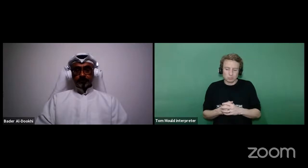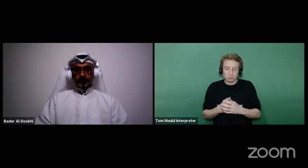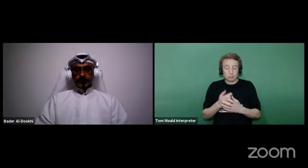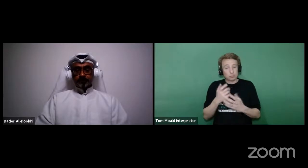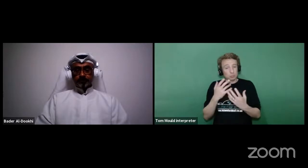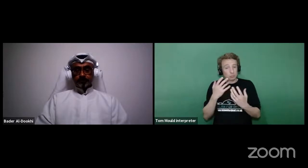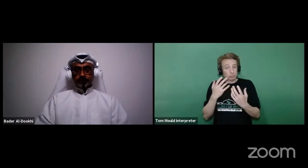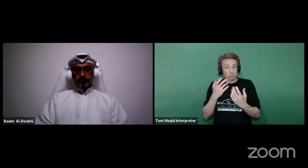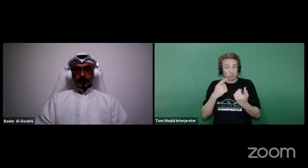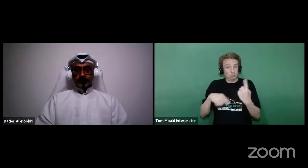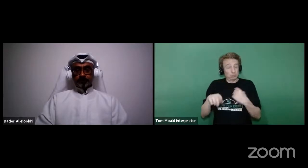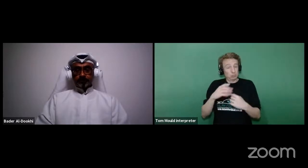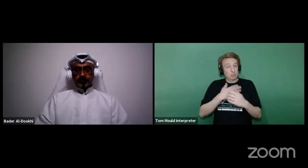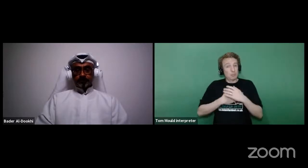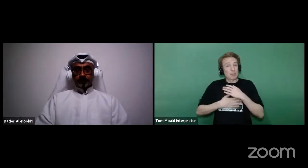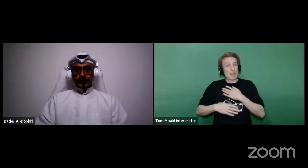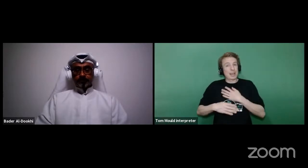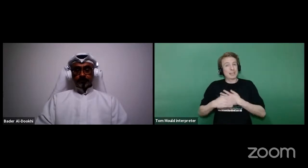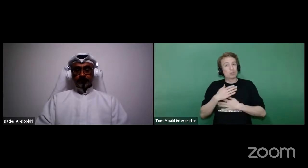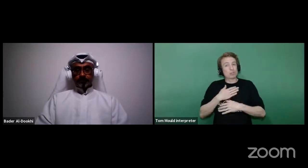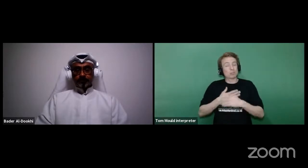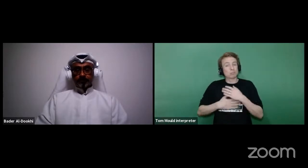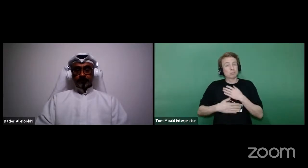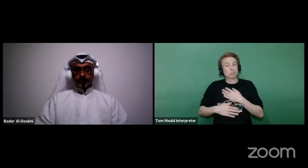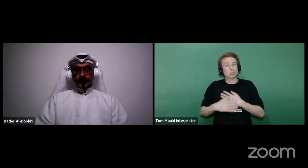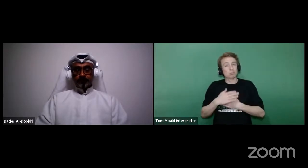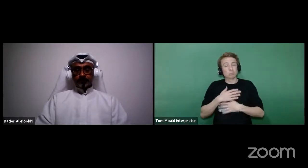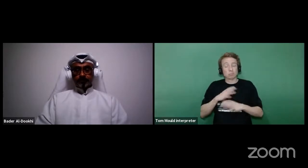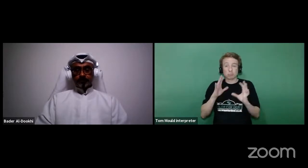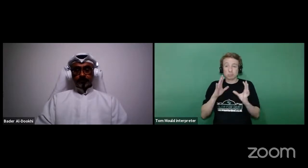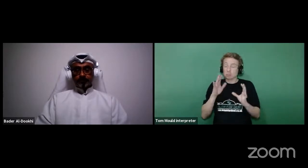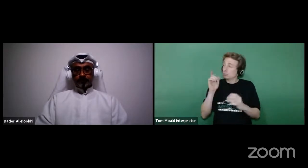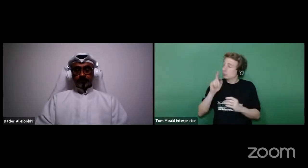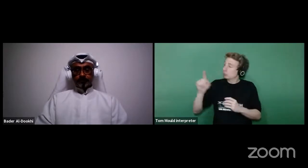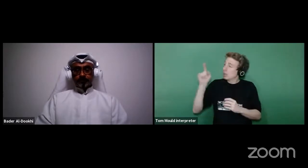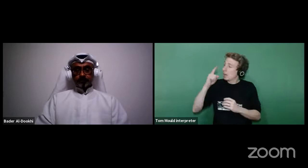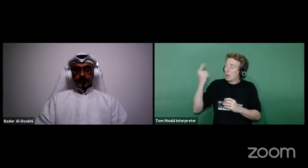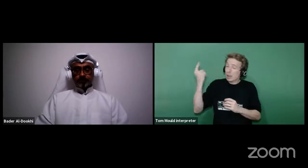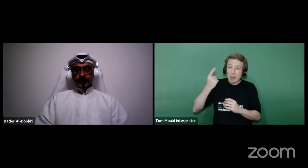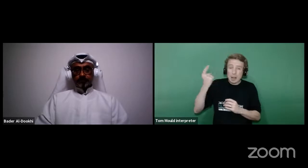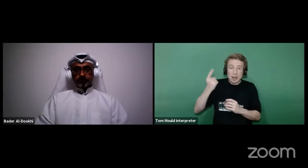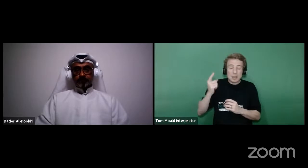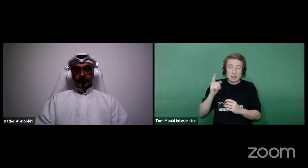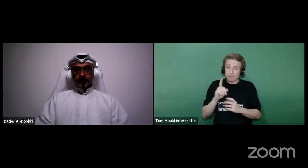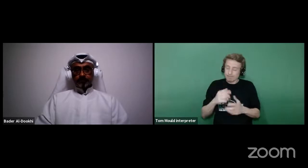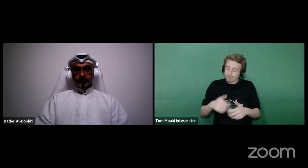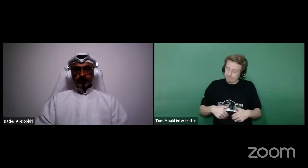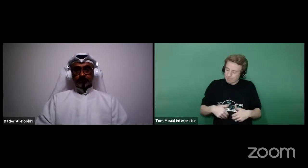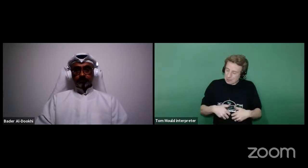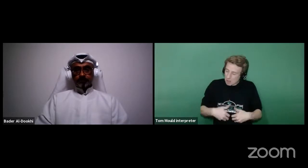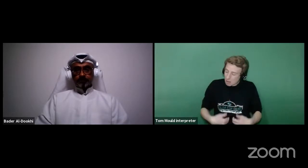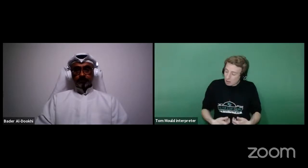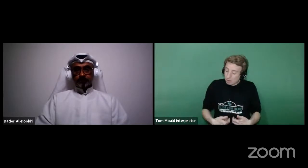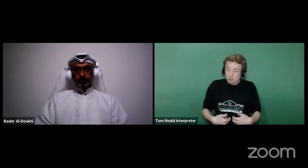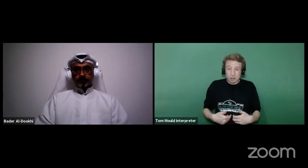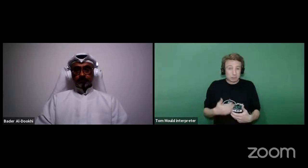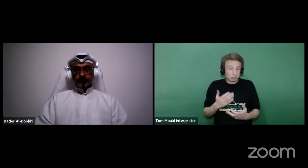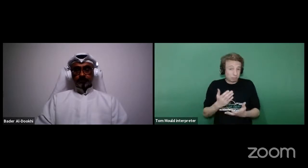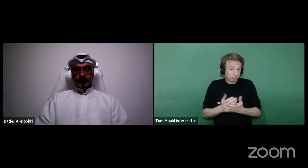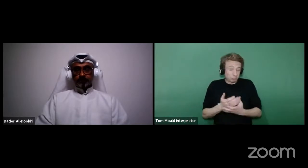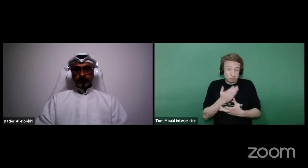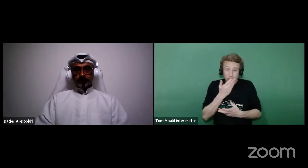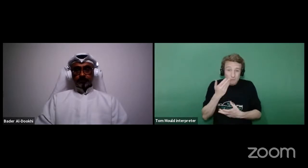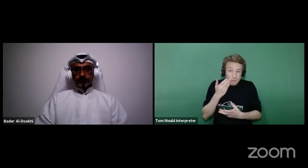decree of Allah, where they feel the effects of hunger and they feel the effects of fasting. And